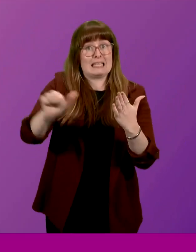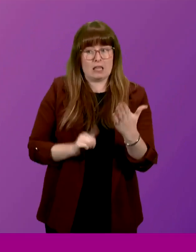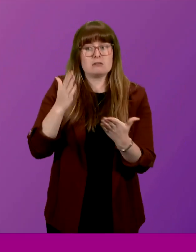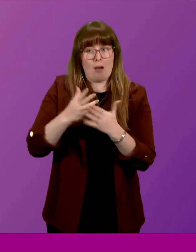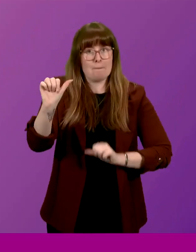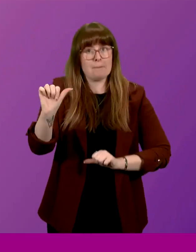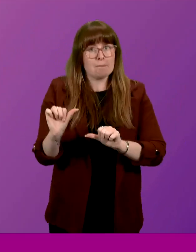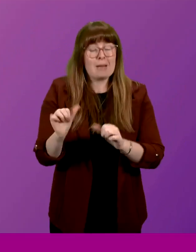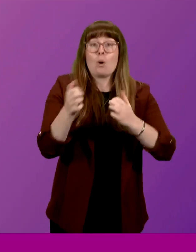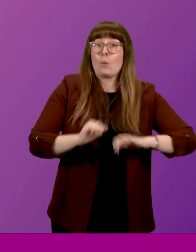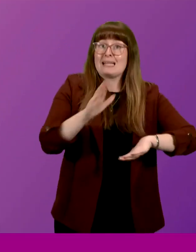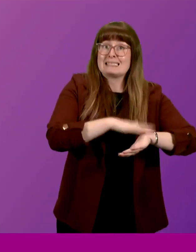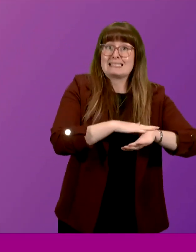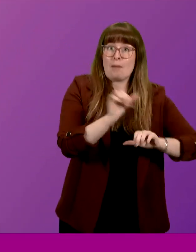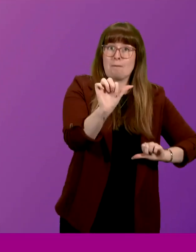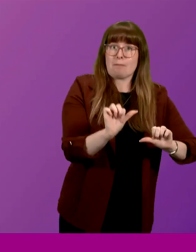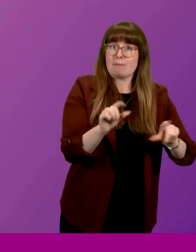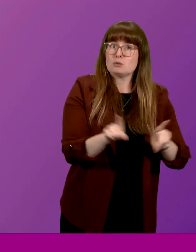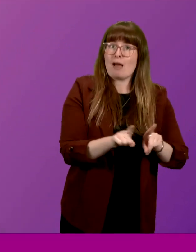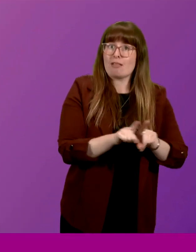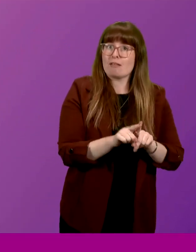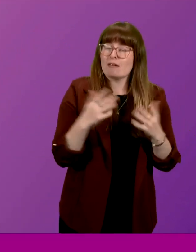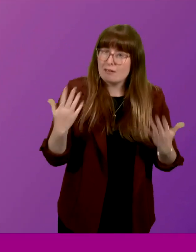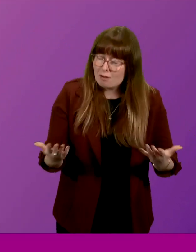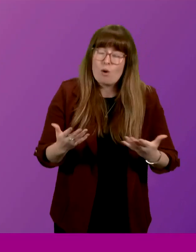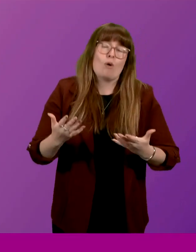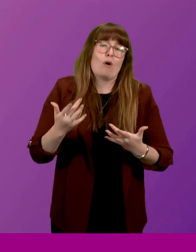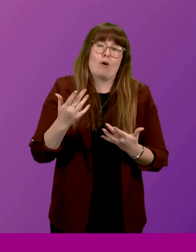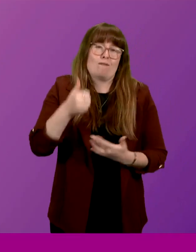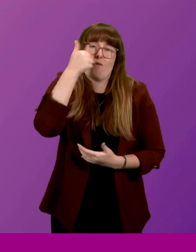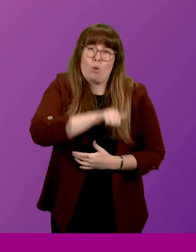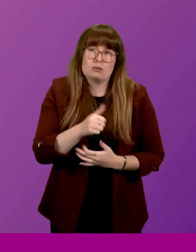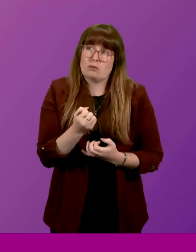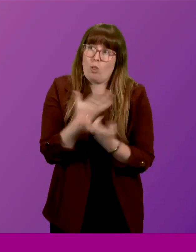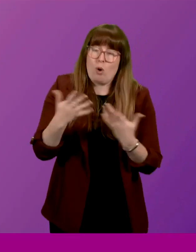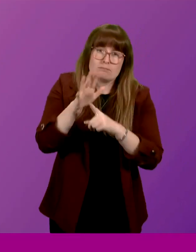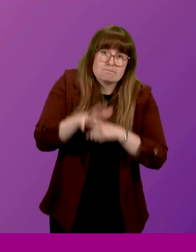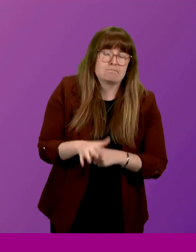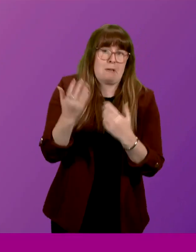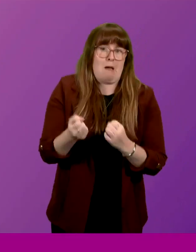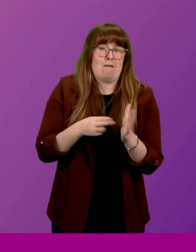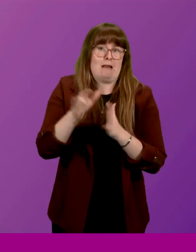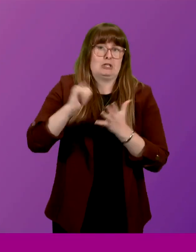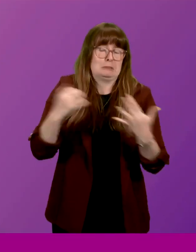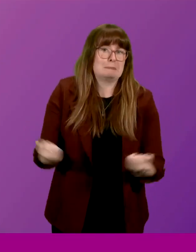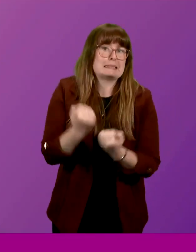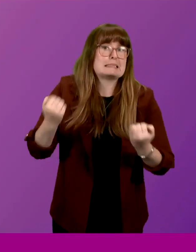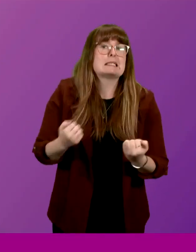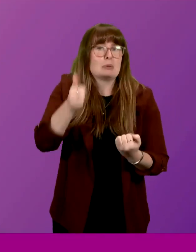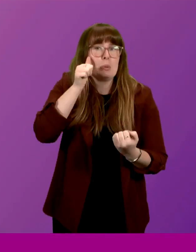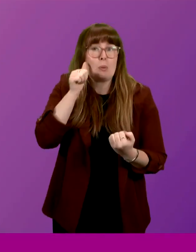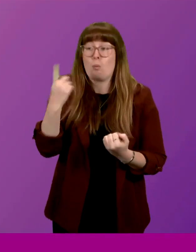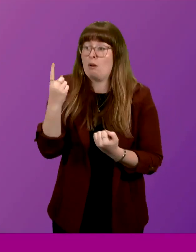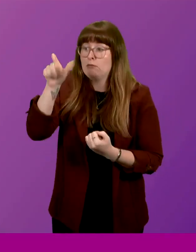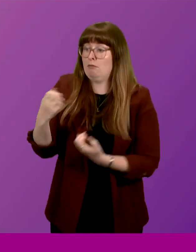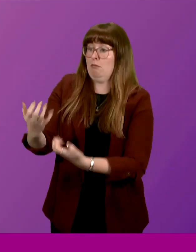times that people are experiencing. Now, of course, there are enormous pressures on A&E, and one of the issues, I was briefed about it on Tuesday